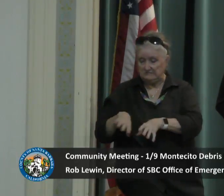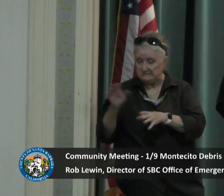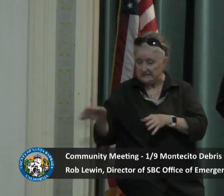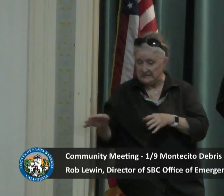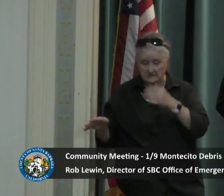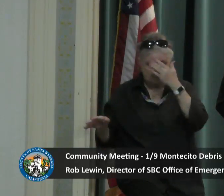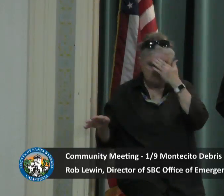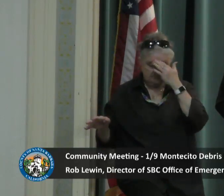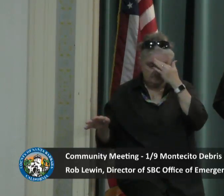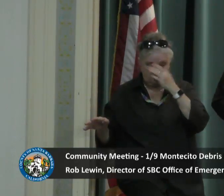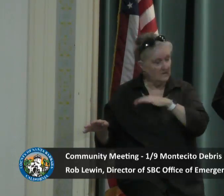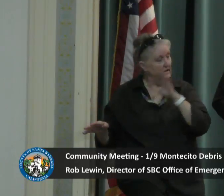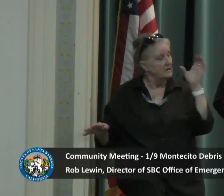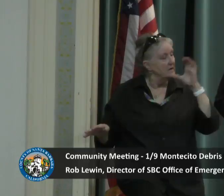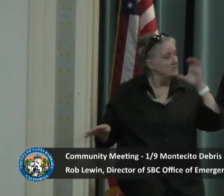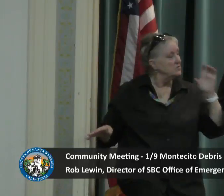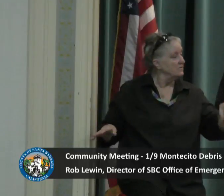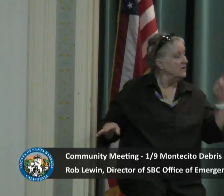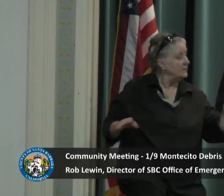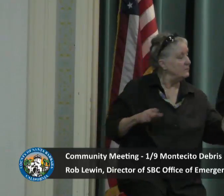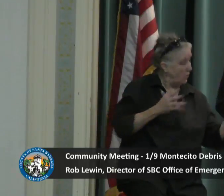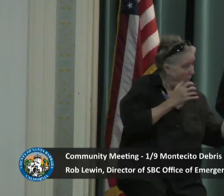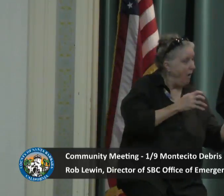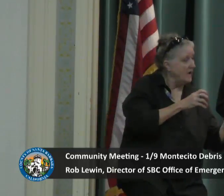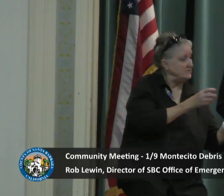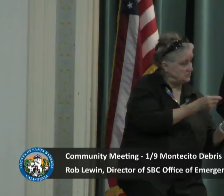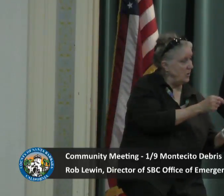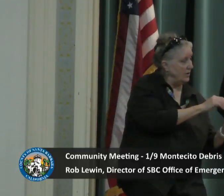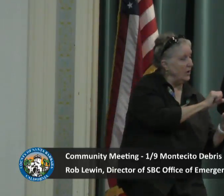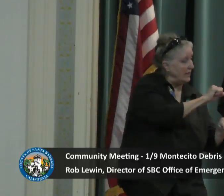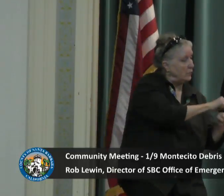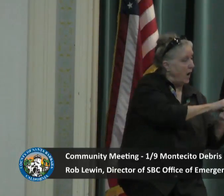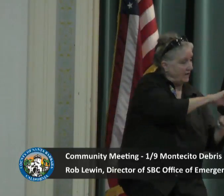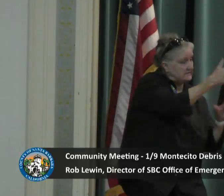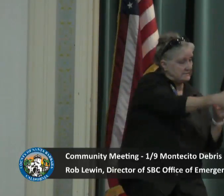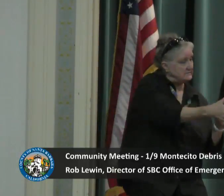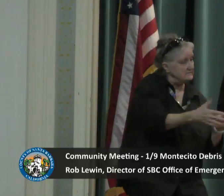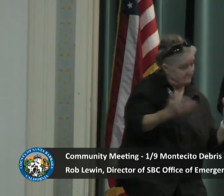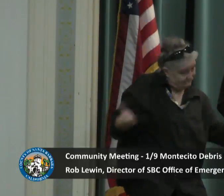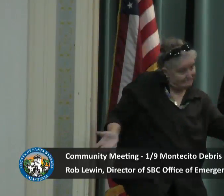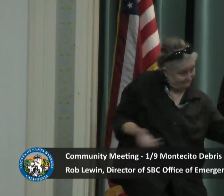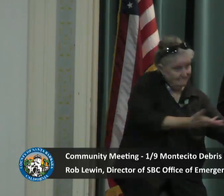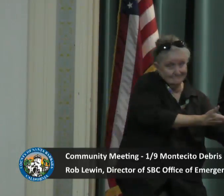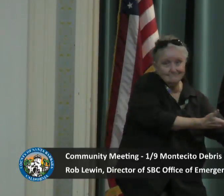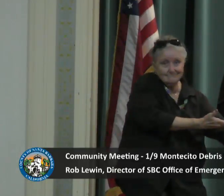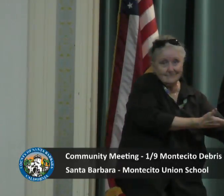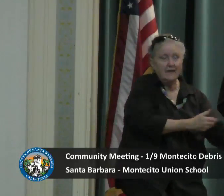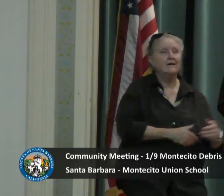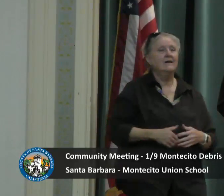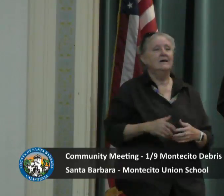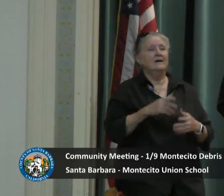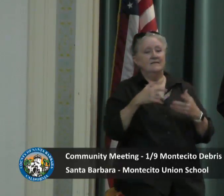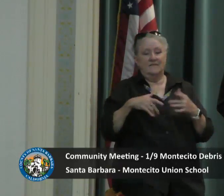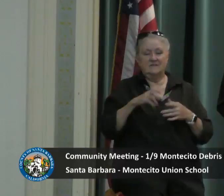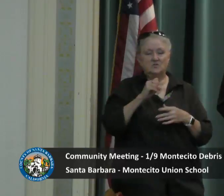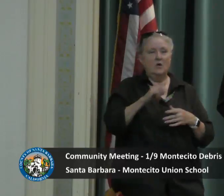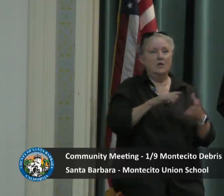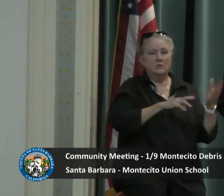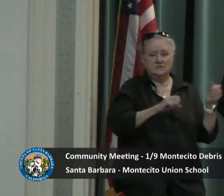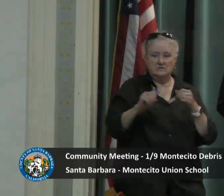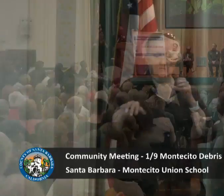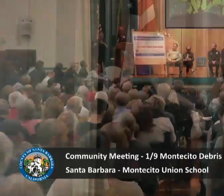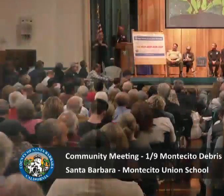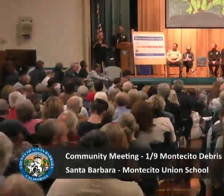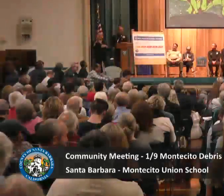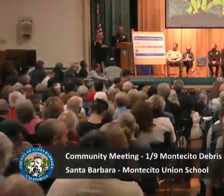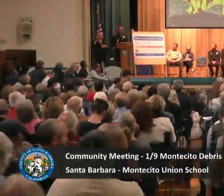want soil and rocks. The soil that was deposited on people's property was randomly